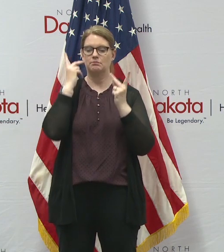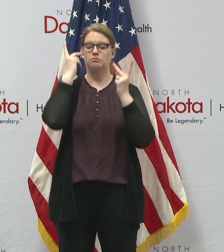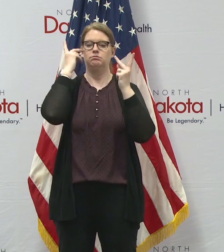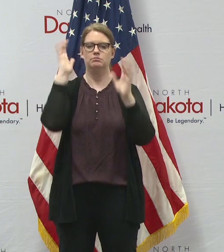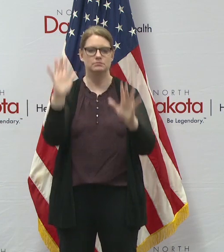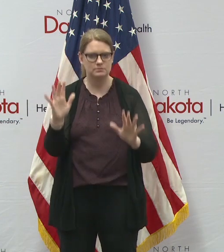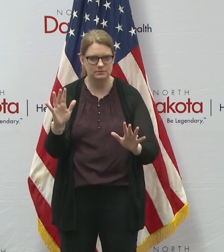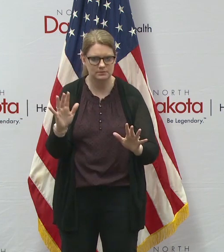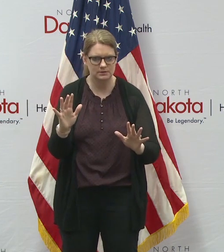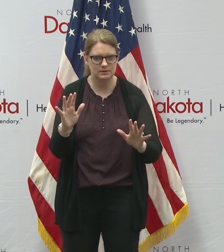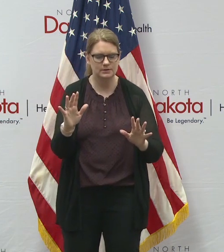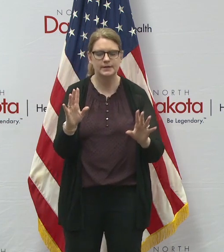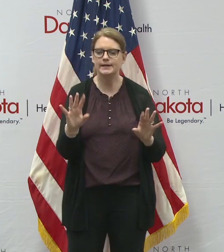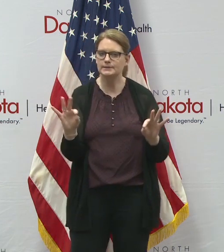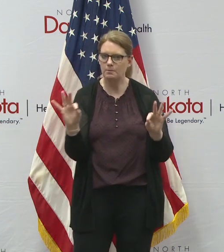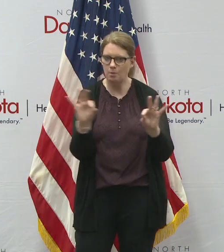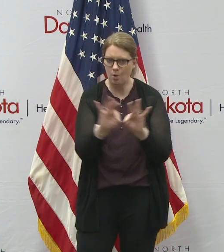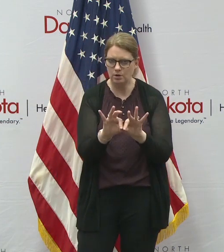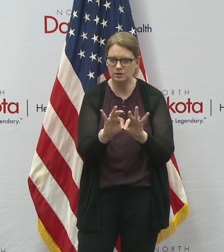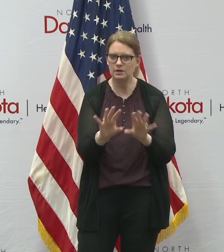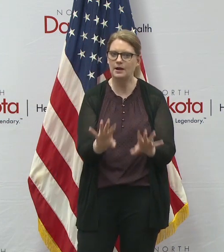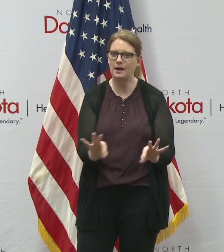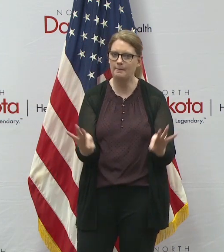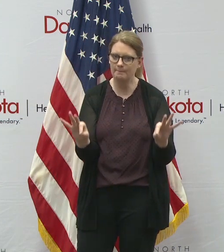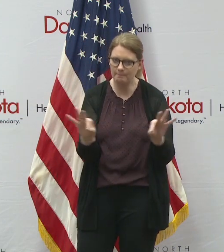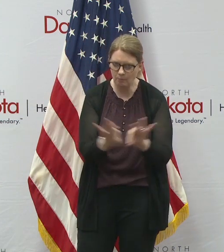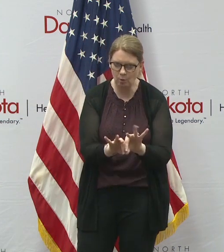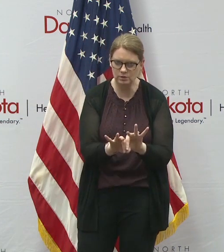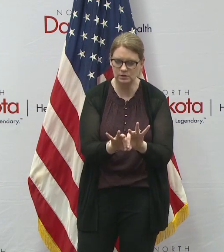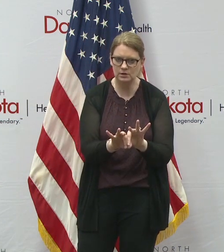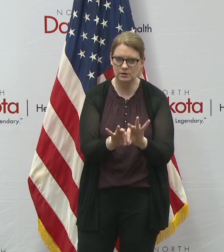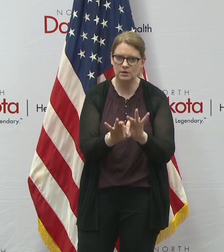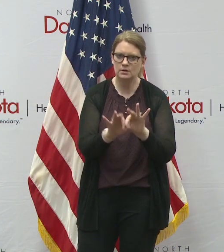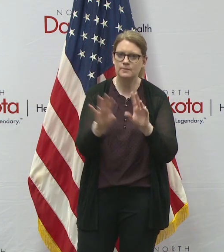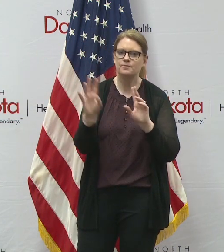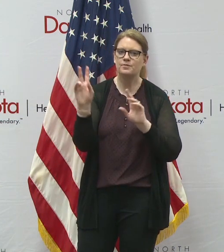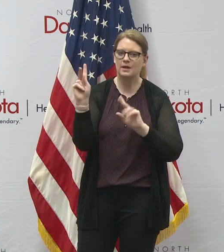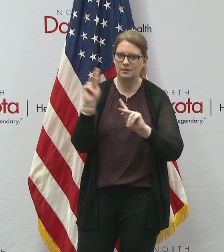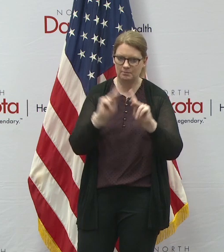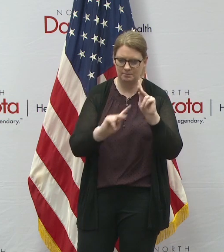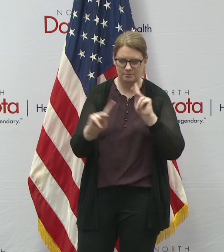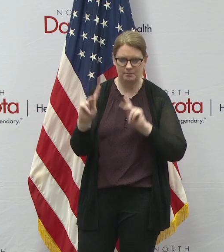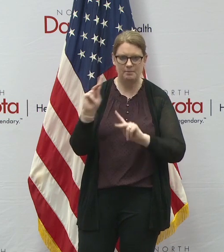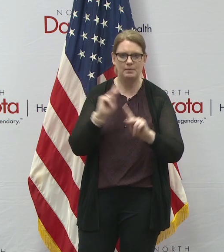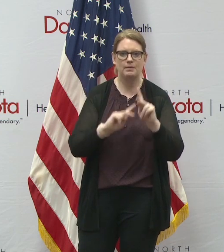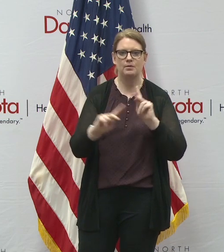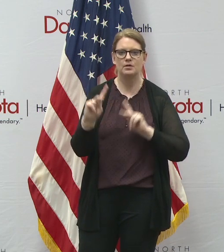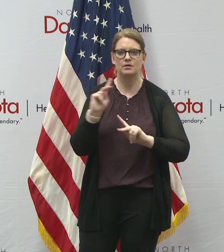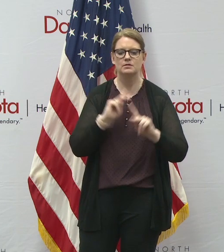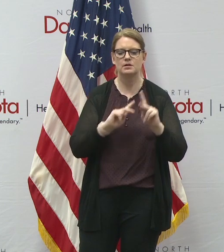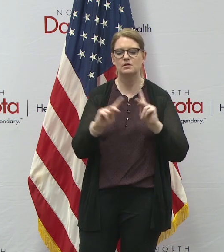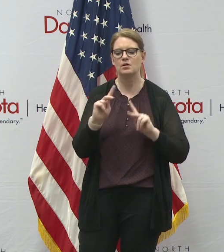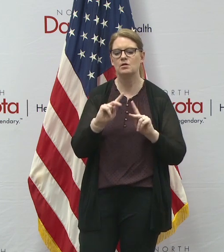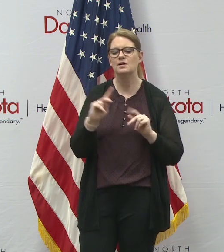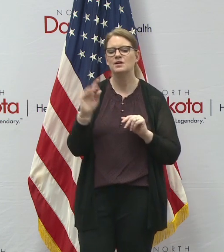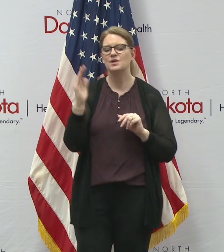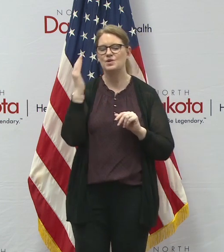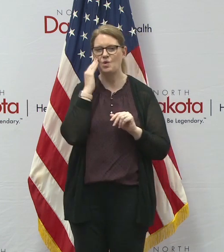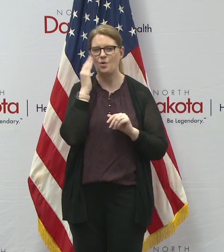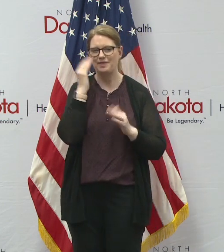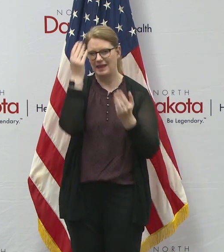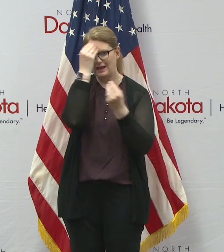that that people are, understanding and they're on the sources of their information, and then they're